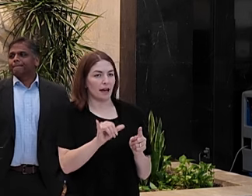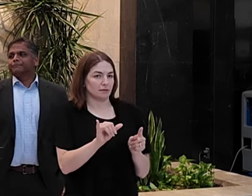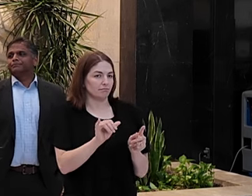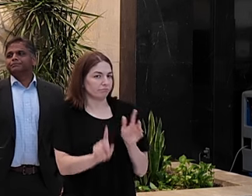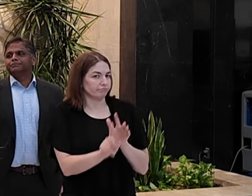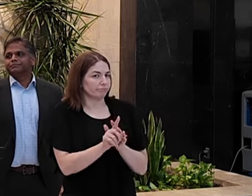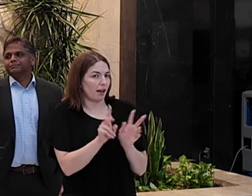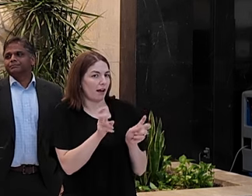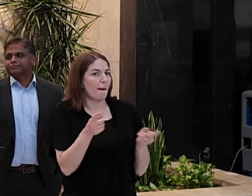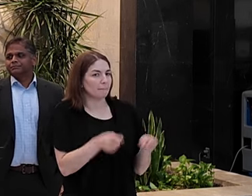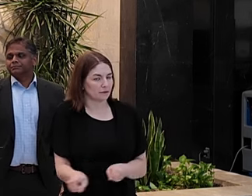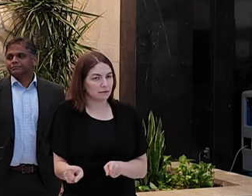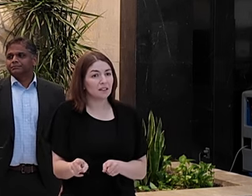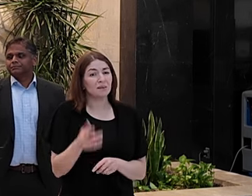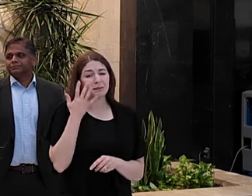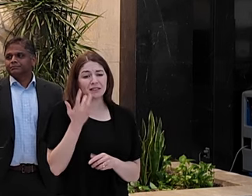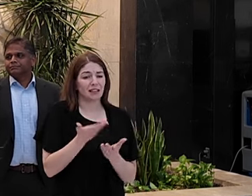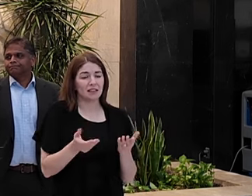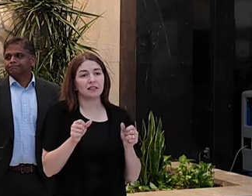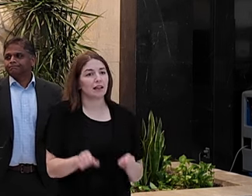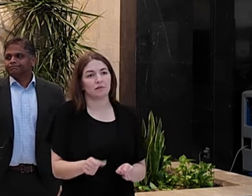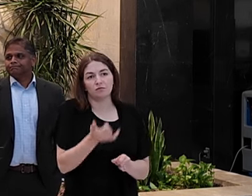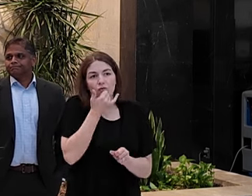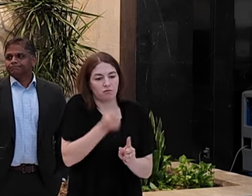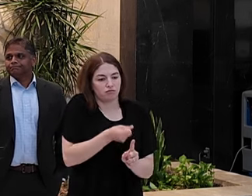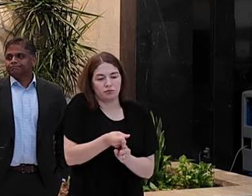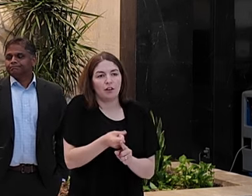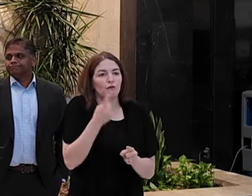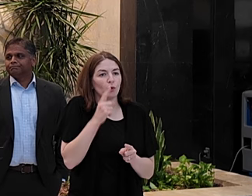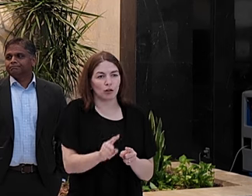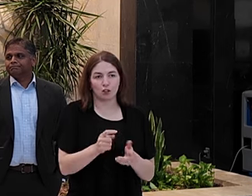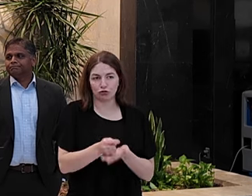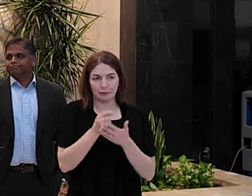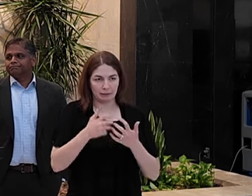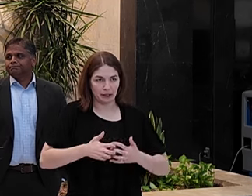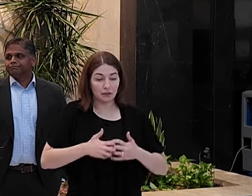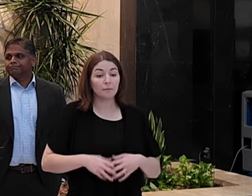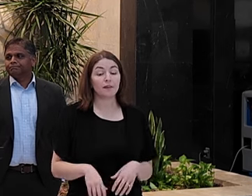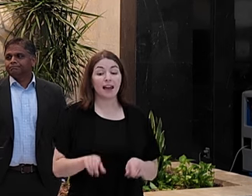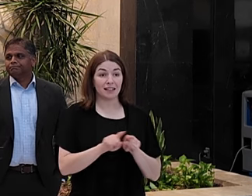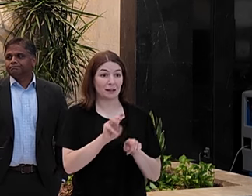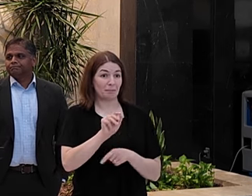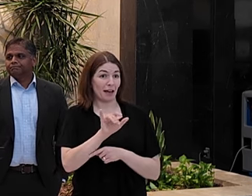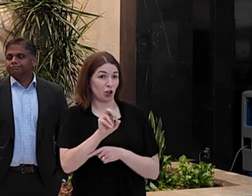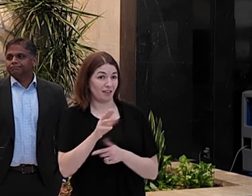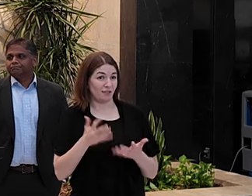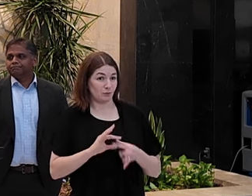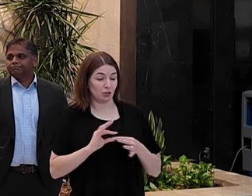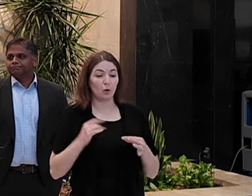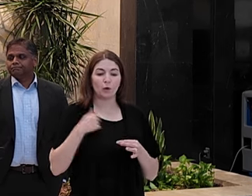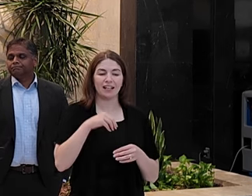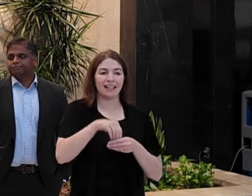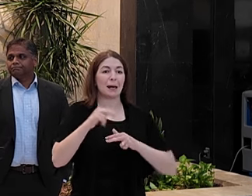occur is a plethora of items can go wrong at a treatment plant. As the mayor referenced, we're in a building year.